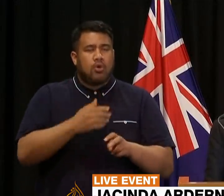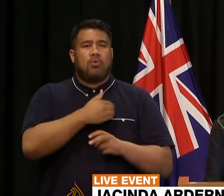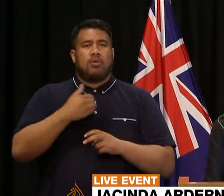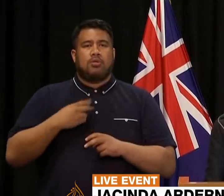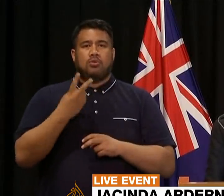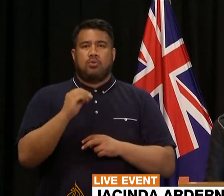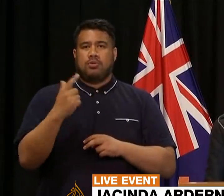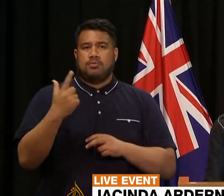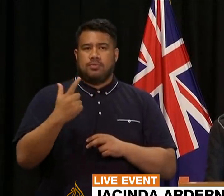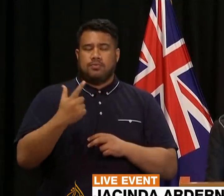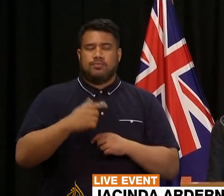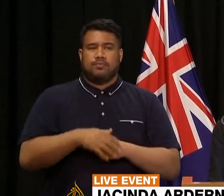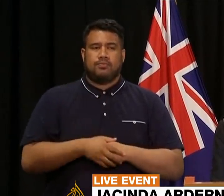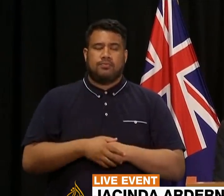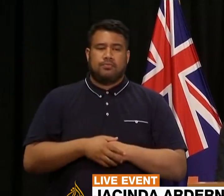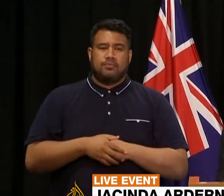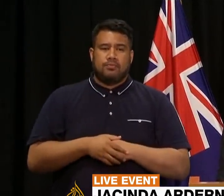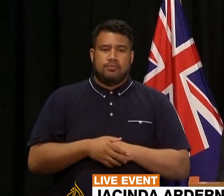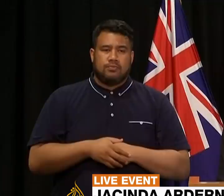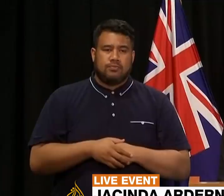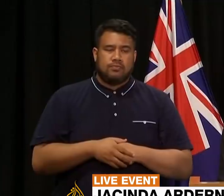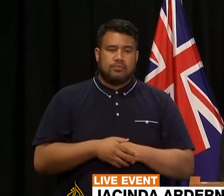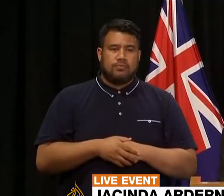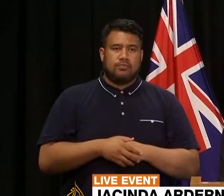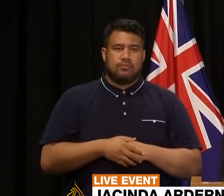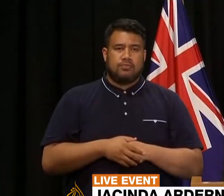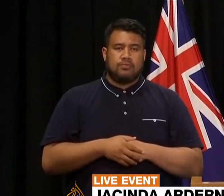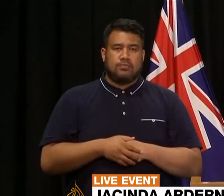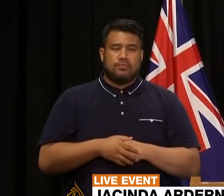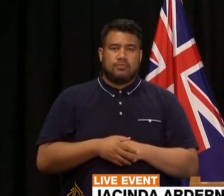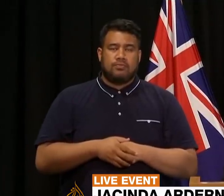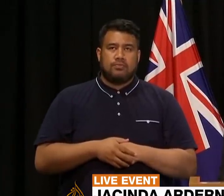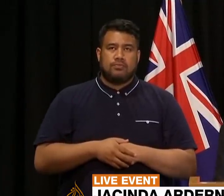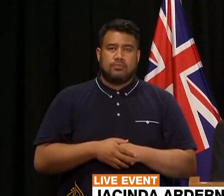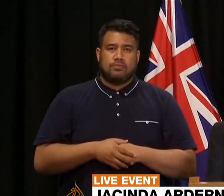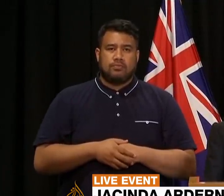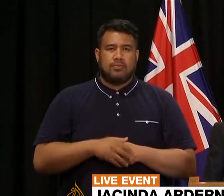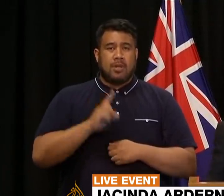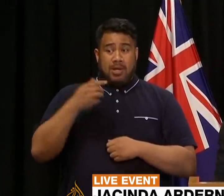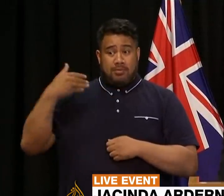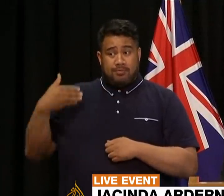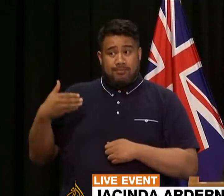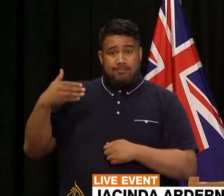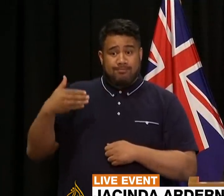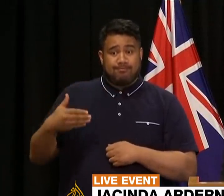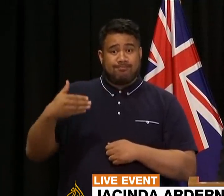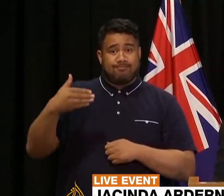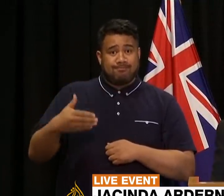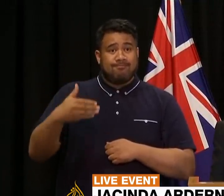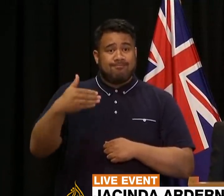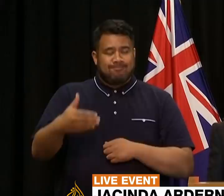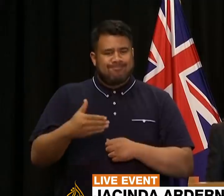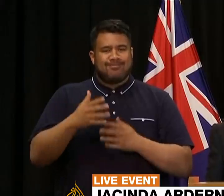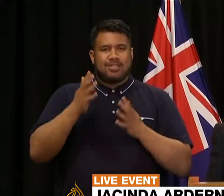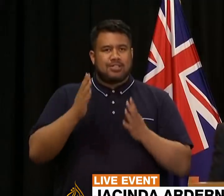early 2017. And still, none of the changes that have been made in the